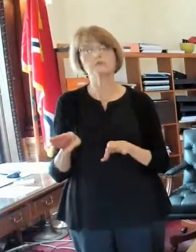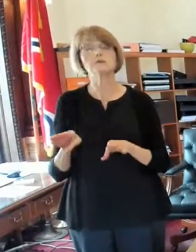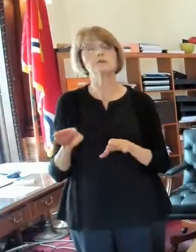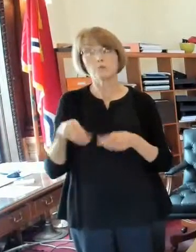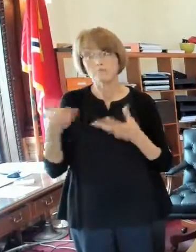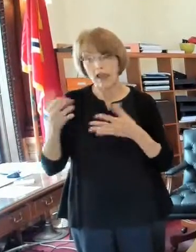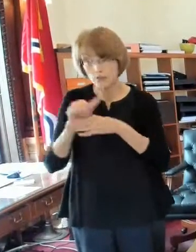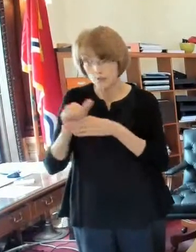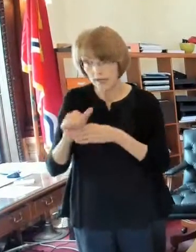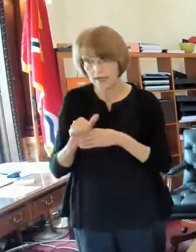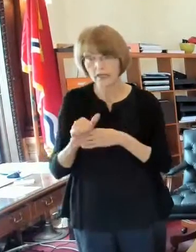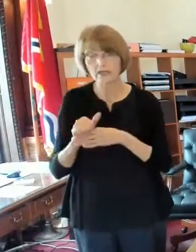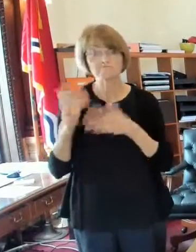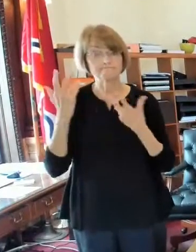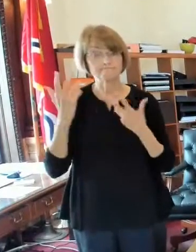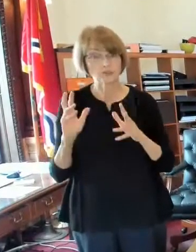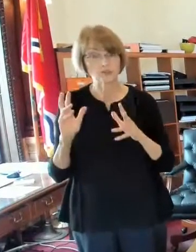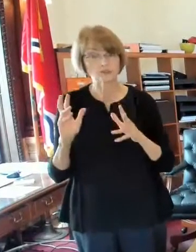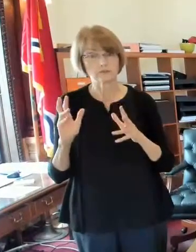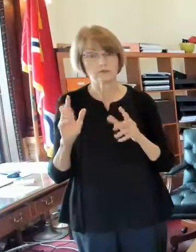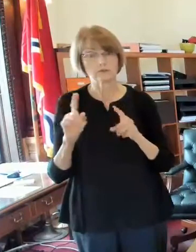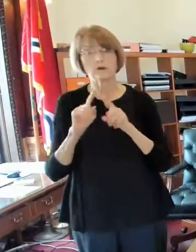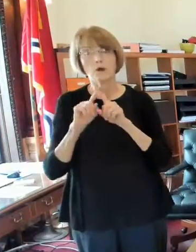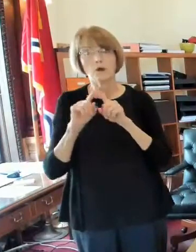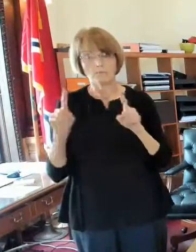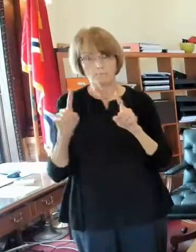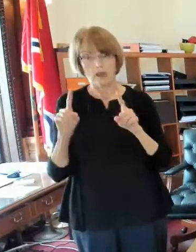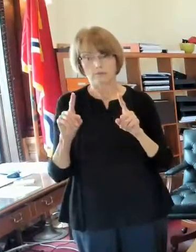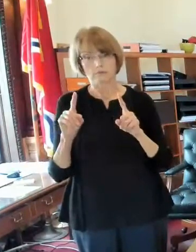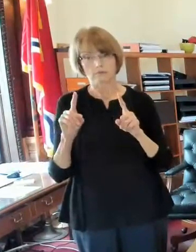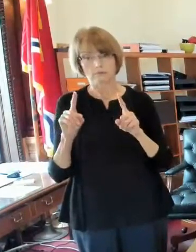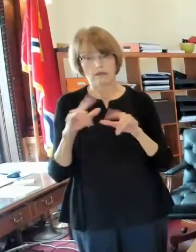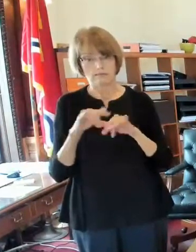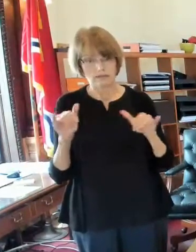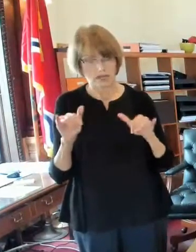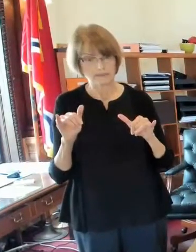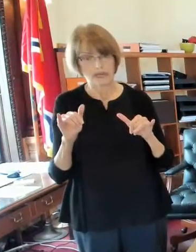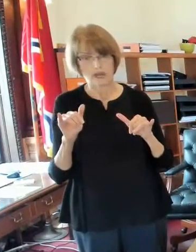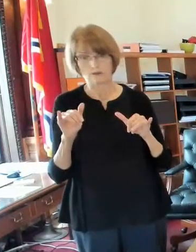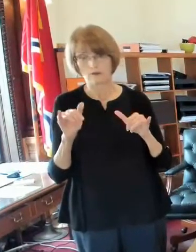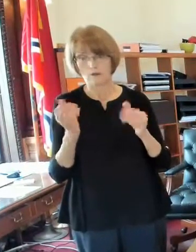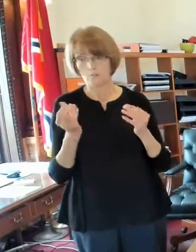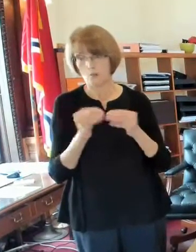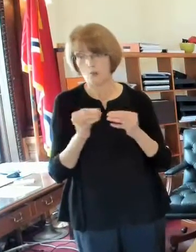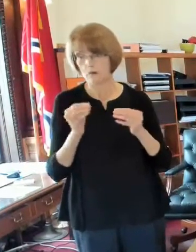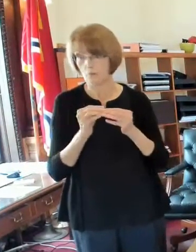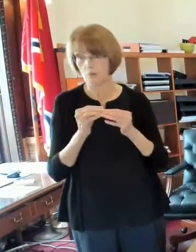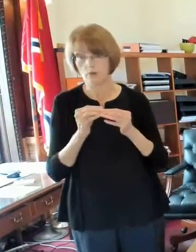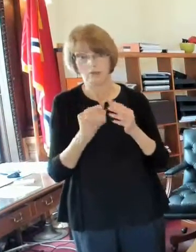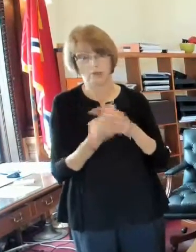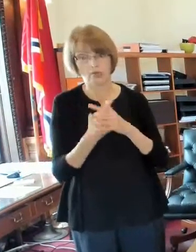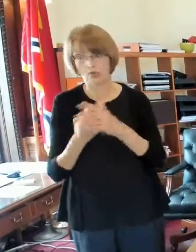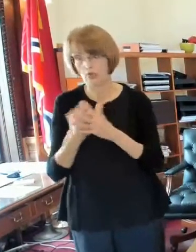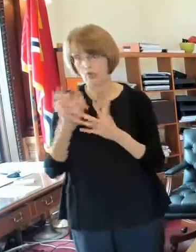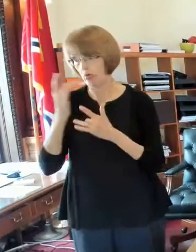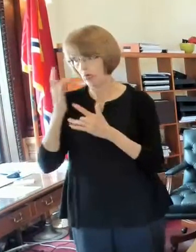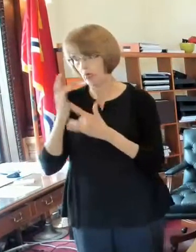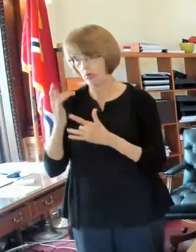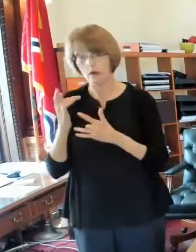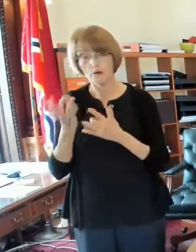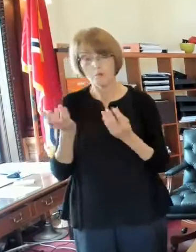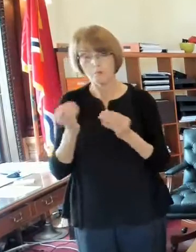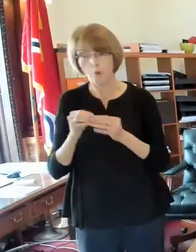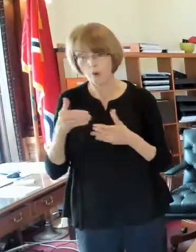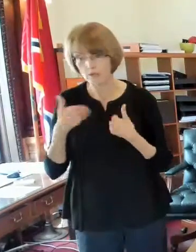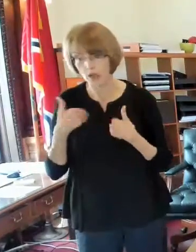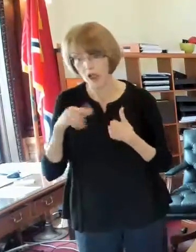but the increase in cases and the prevalence among 20 and 30-year-olds has continued. That's been very consistent over